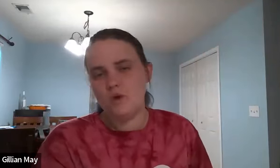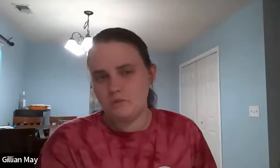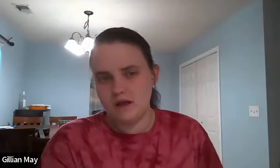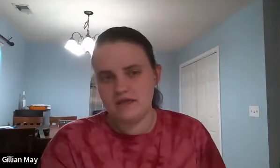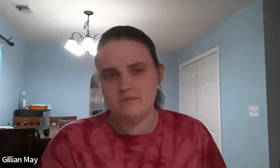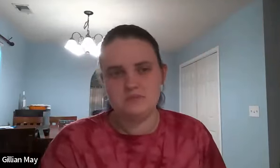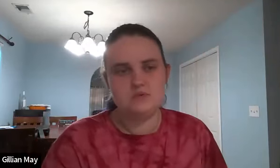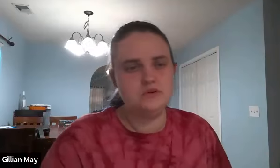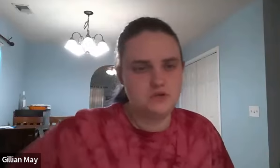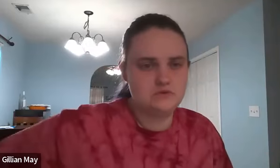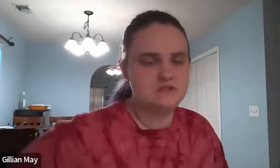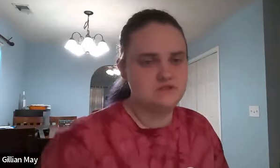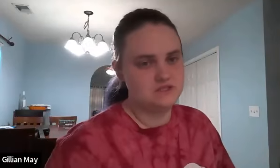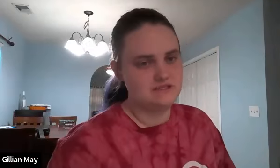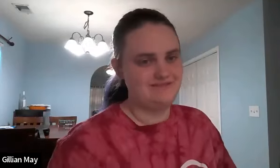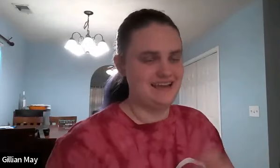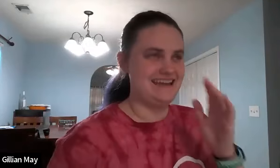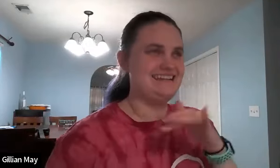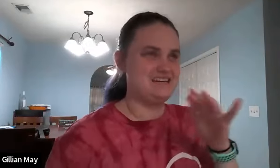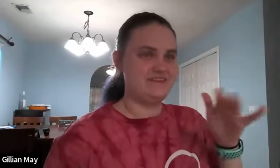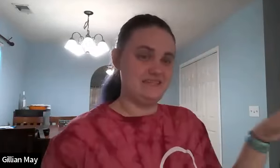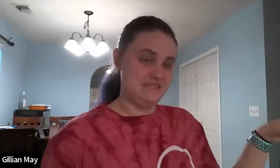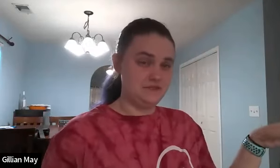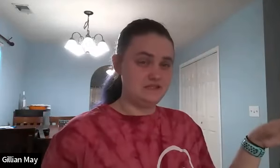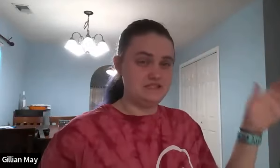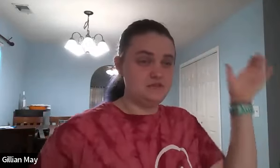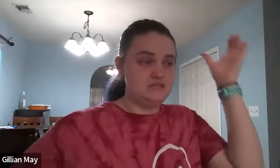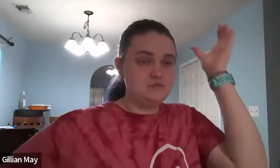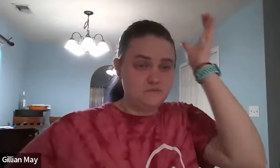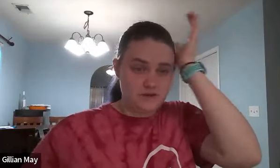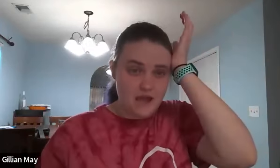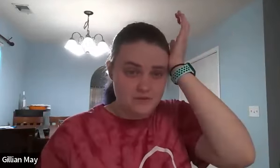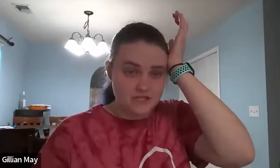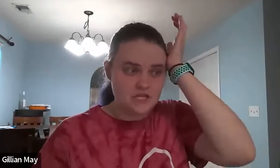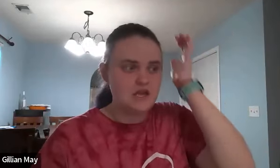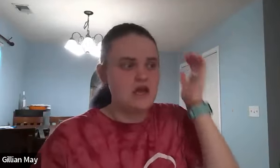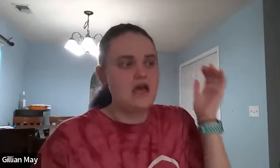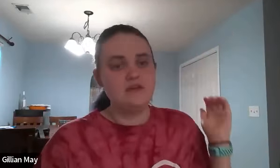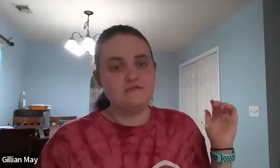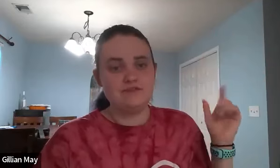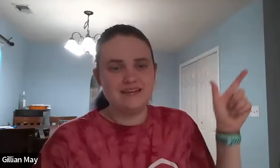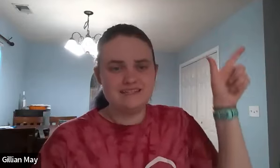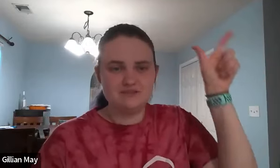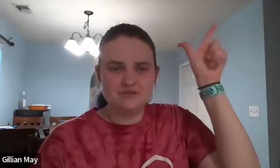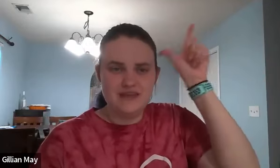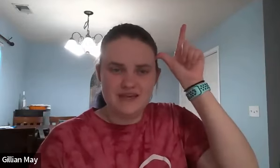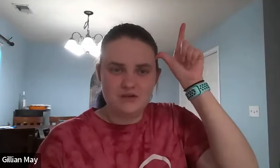One way that people will use to just like identify the difference is they'll use this one for cabbage, and then for lettuce they'll do the L,